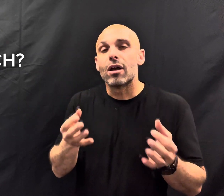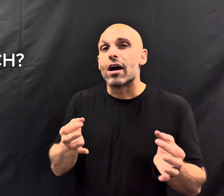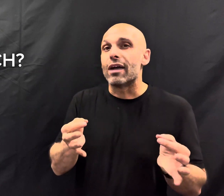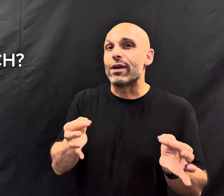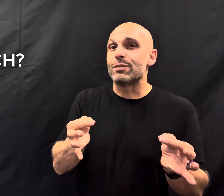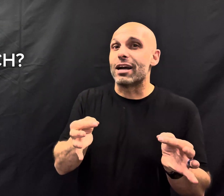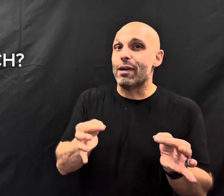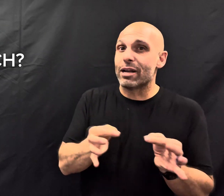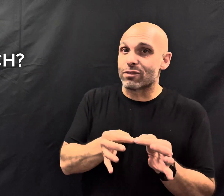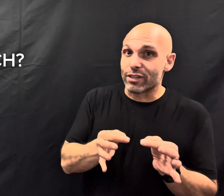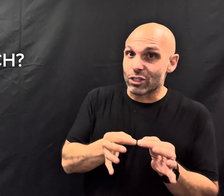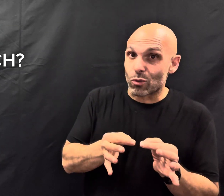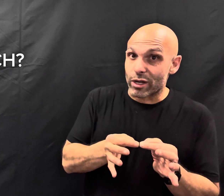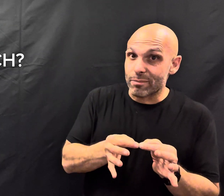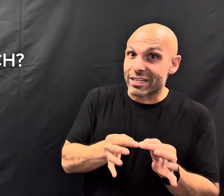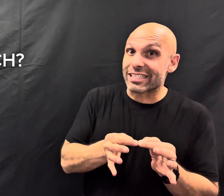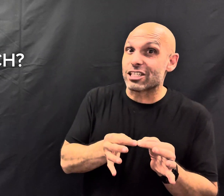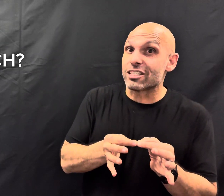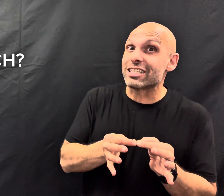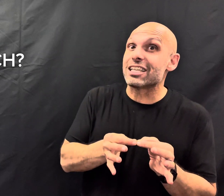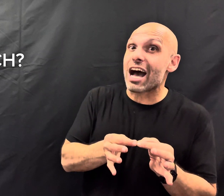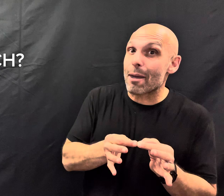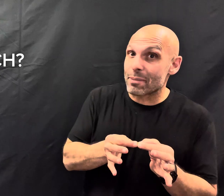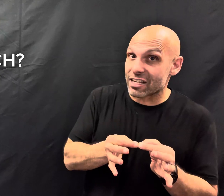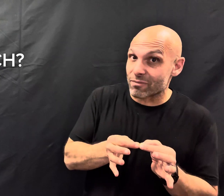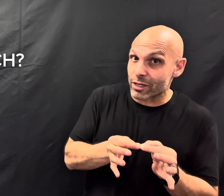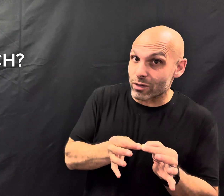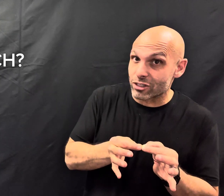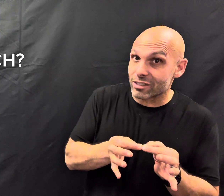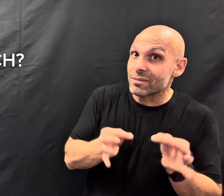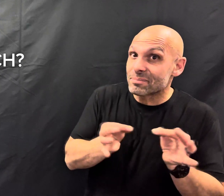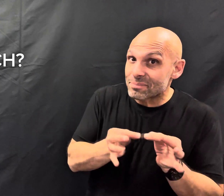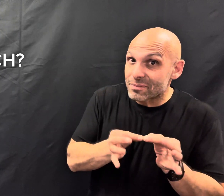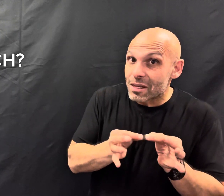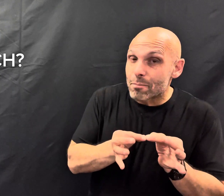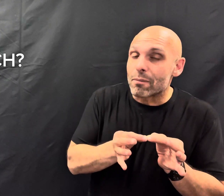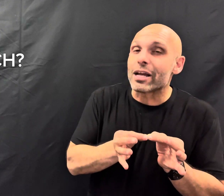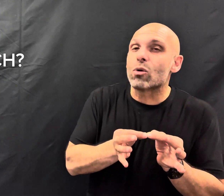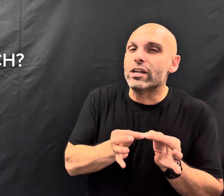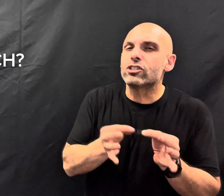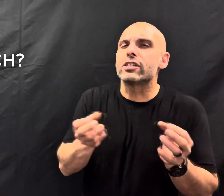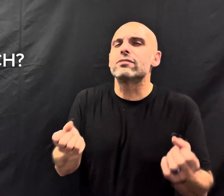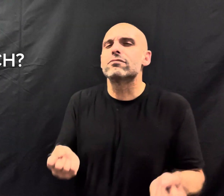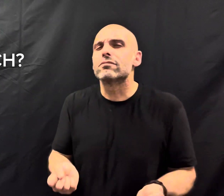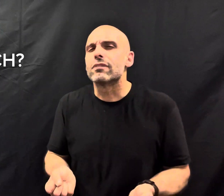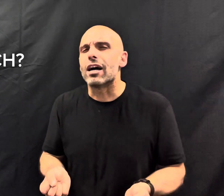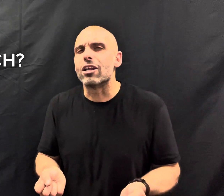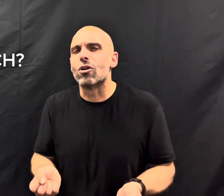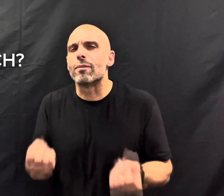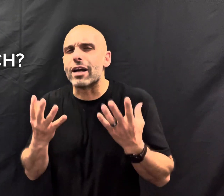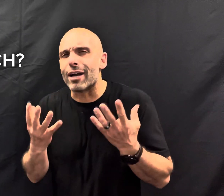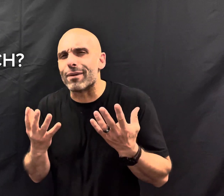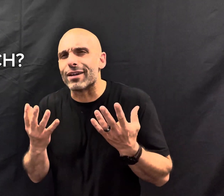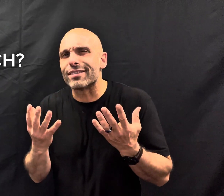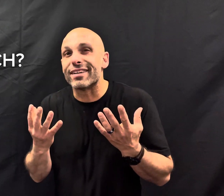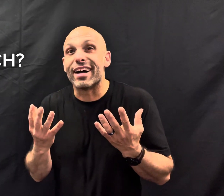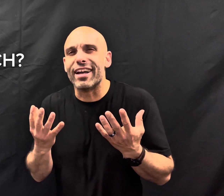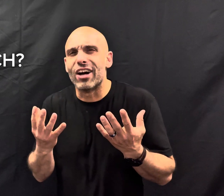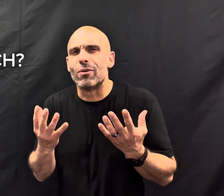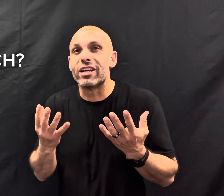I raise my eyebrows for this one because this is the topic of my question. But my question, I lower my eyebrows. I know, we call